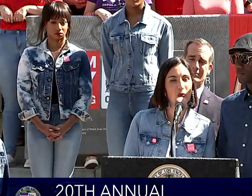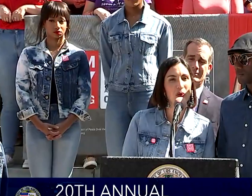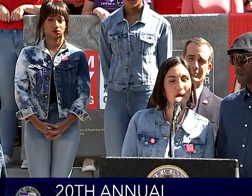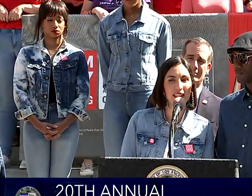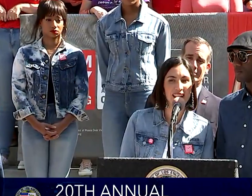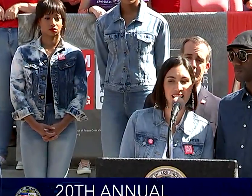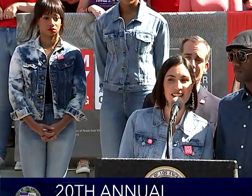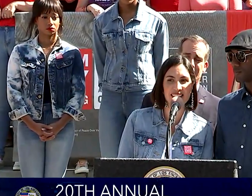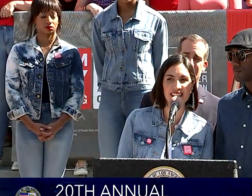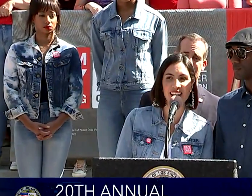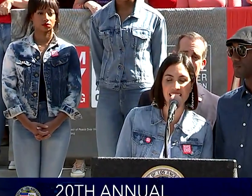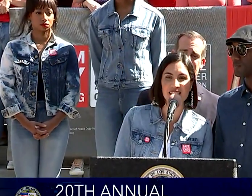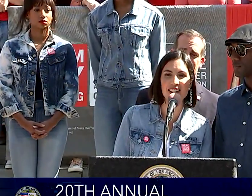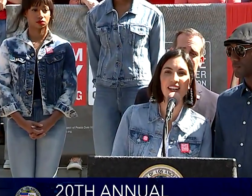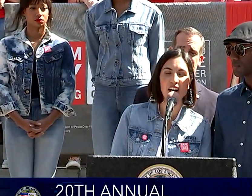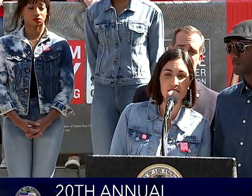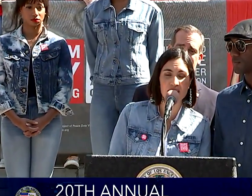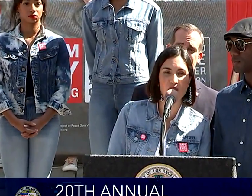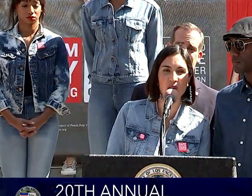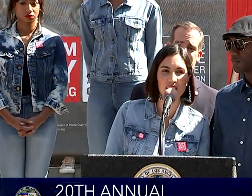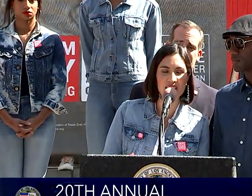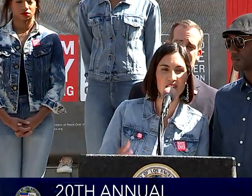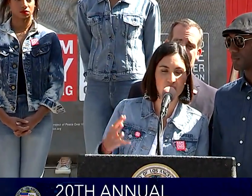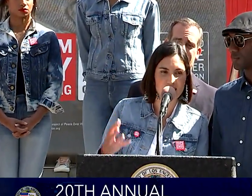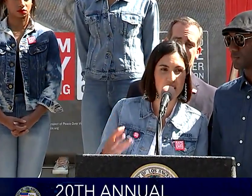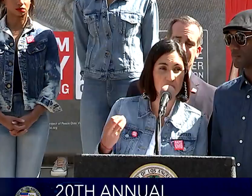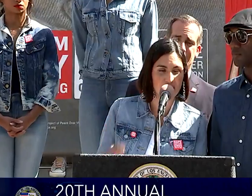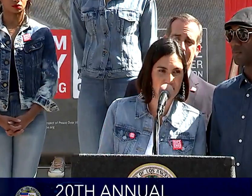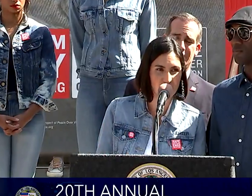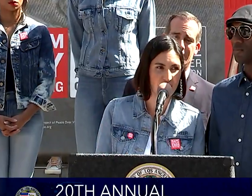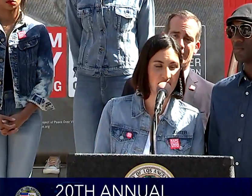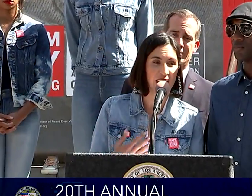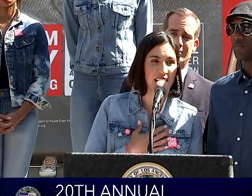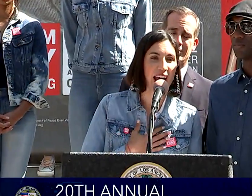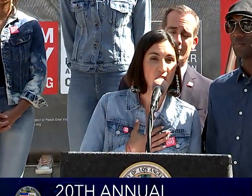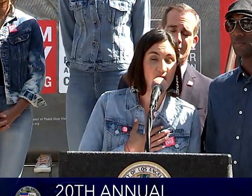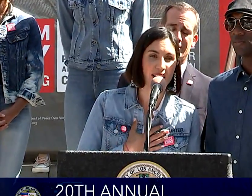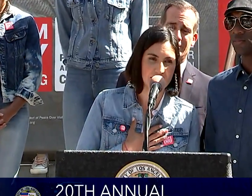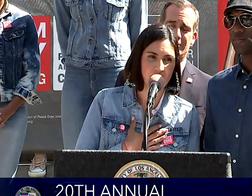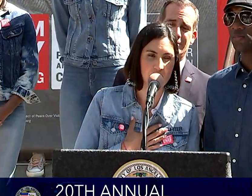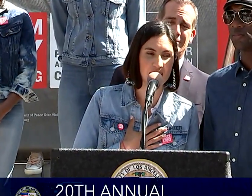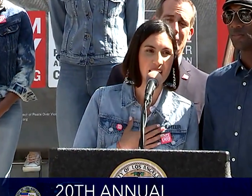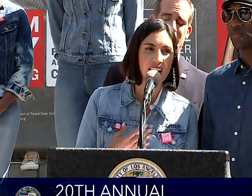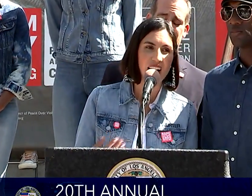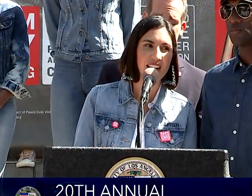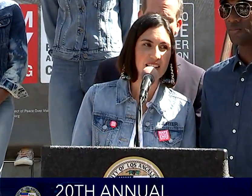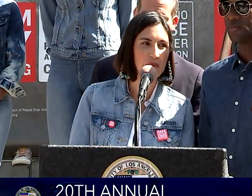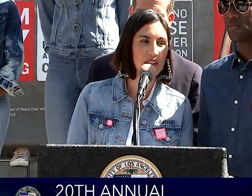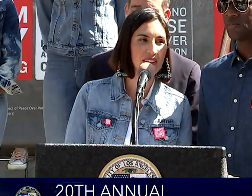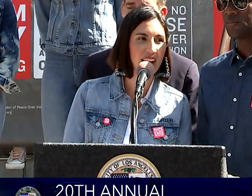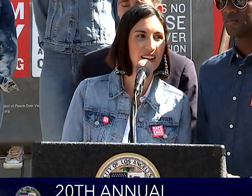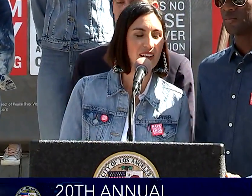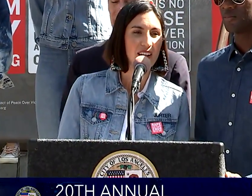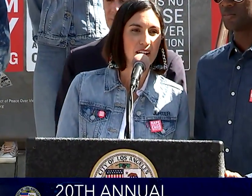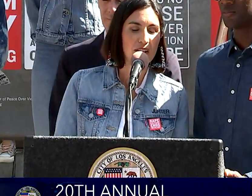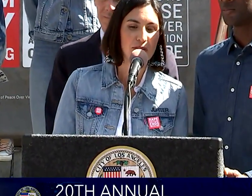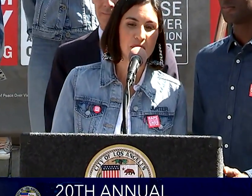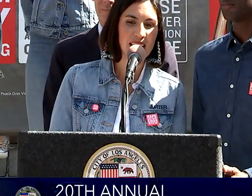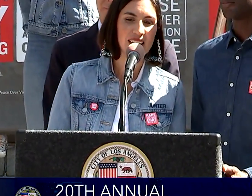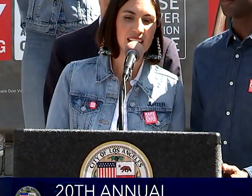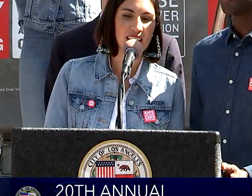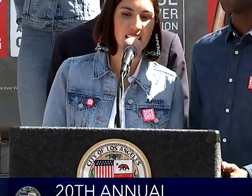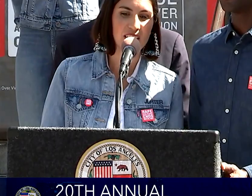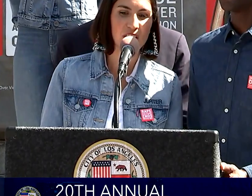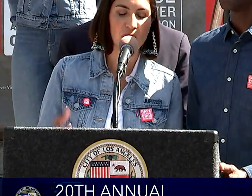And I think we really can see the end of this, or at least a drastic reduction of it in our lifetimes. And it's something that,